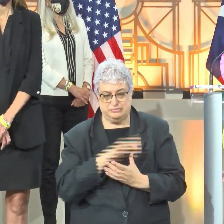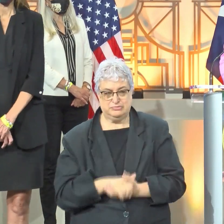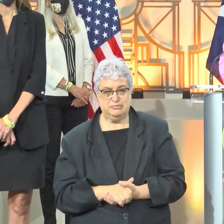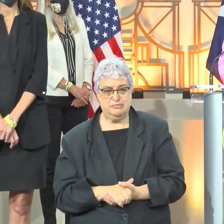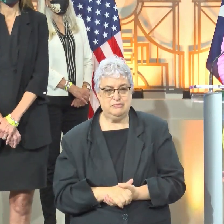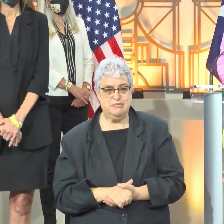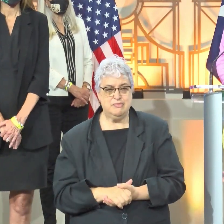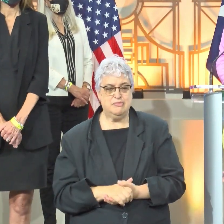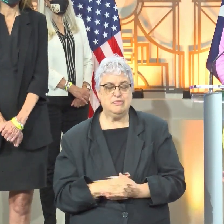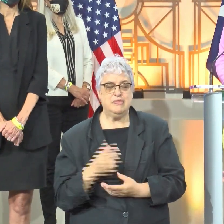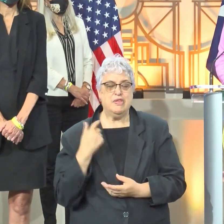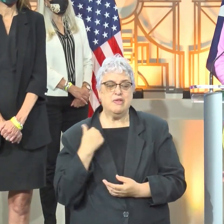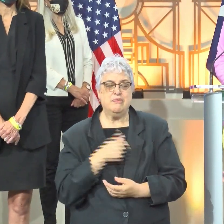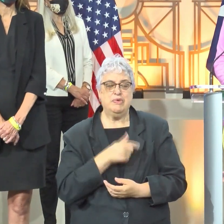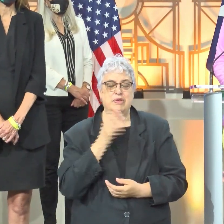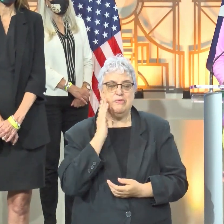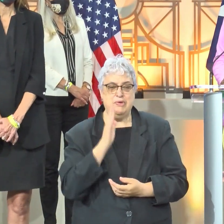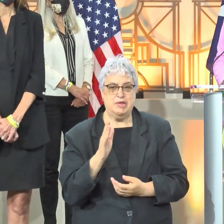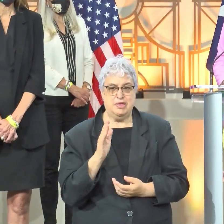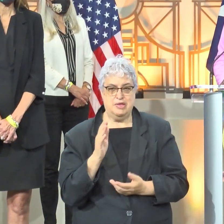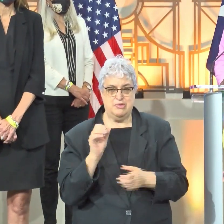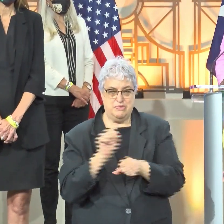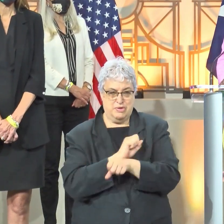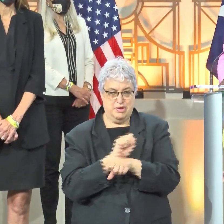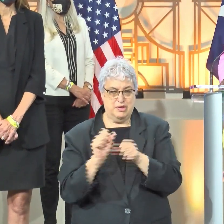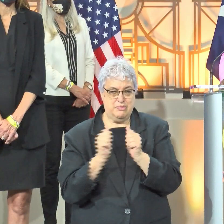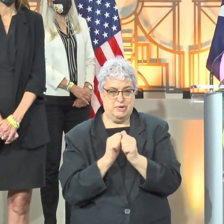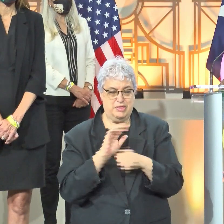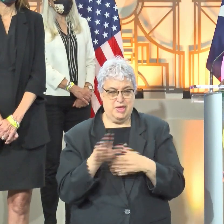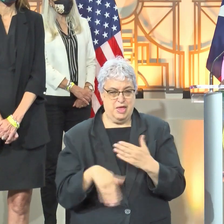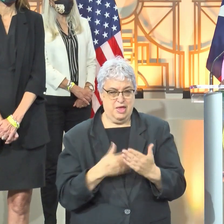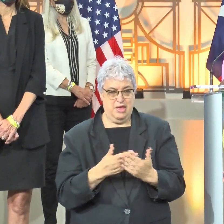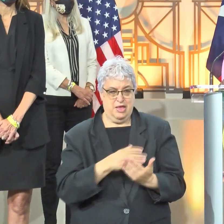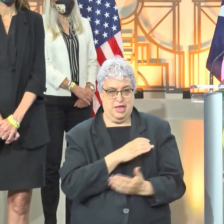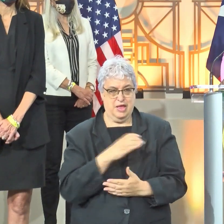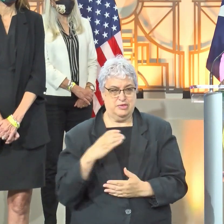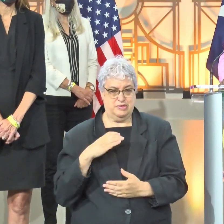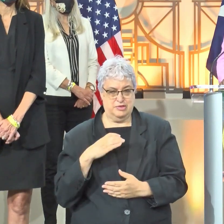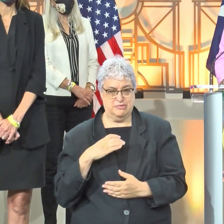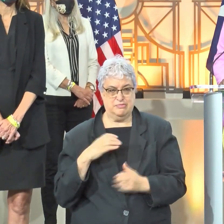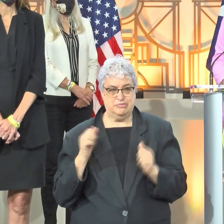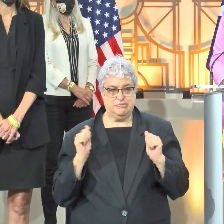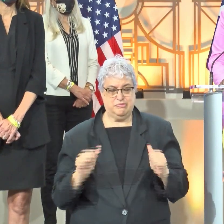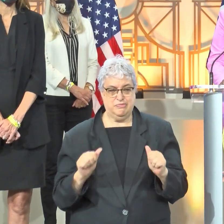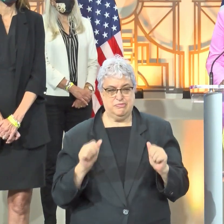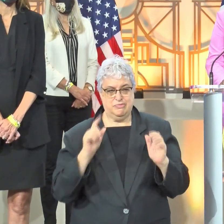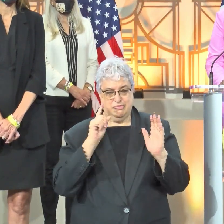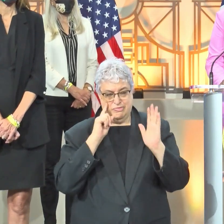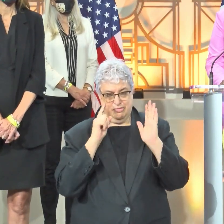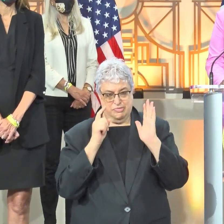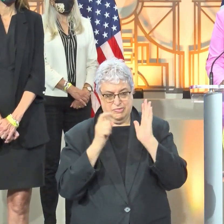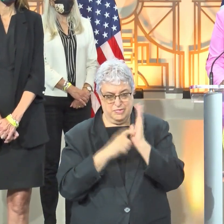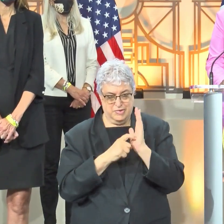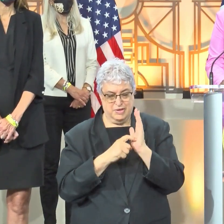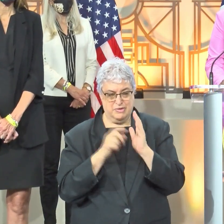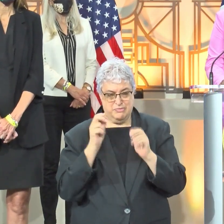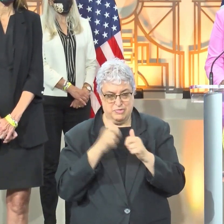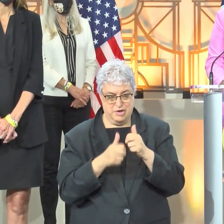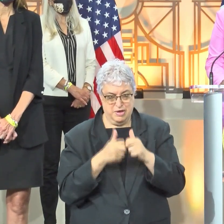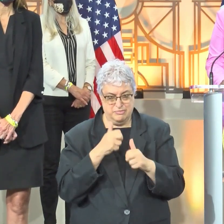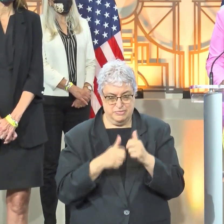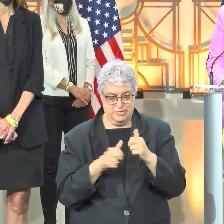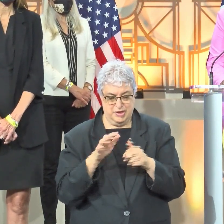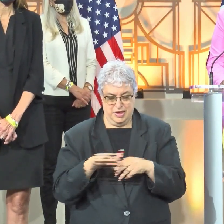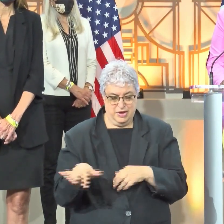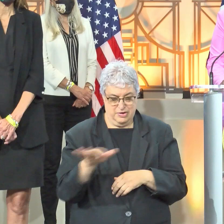anti-litter campaign, we will be working with all of our council members who I'm sure can identify problem areas in their district